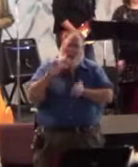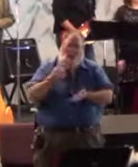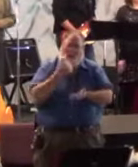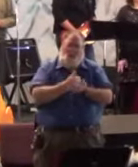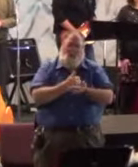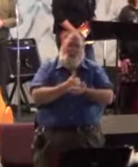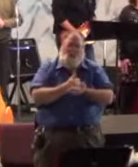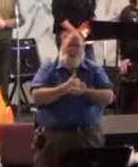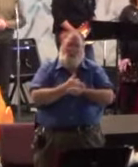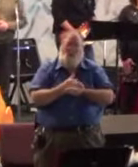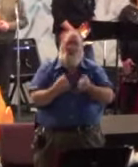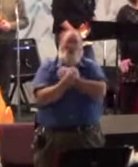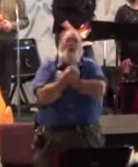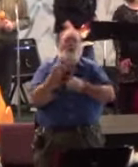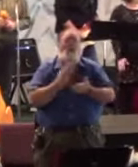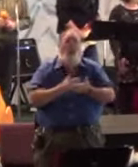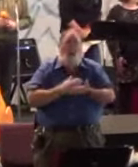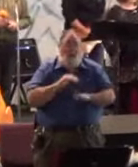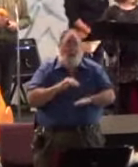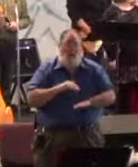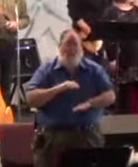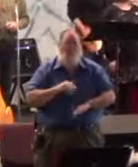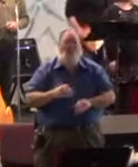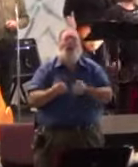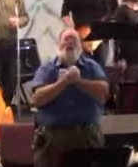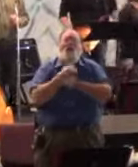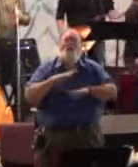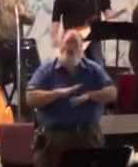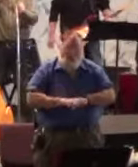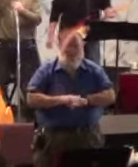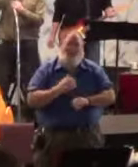Amen. Love on somebody before you sit down.